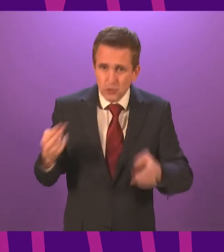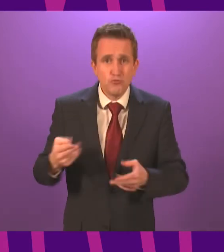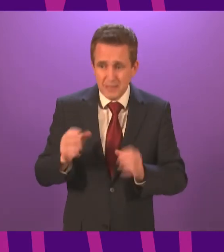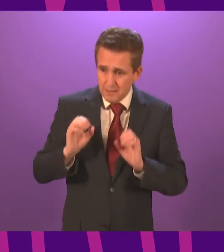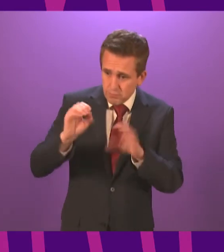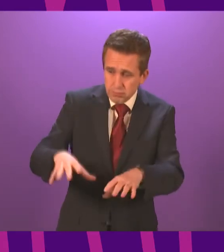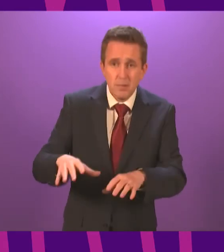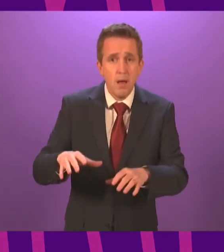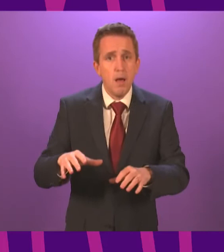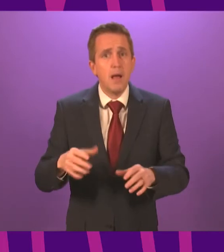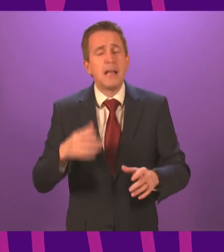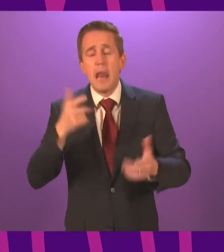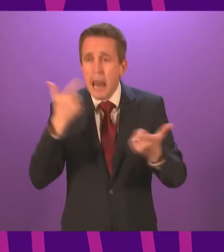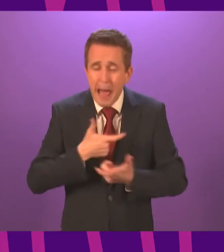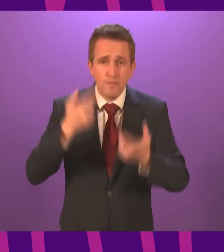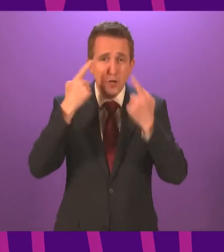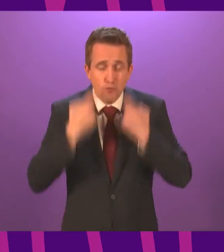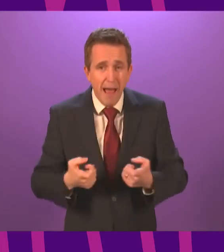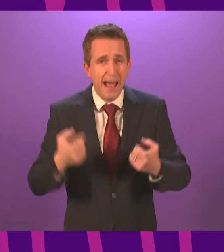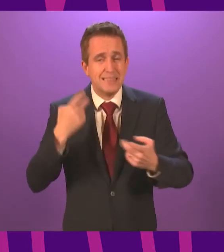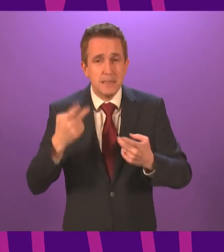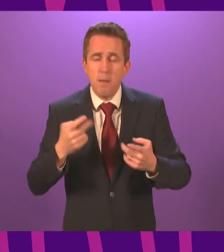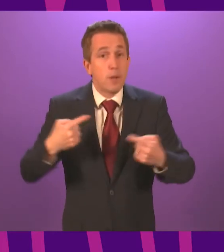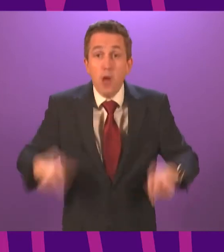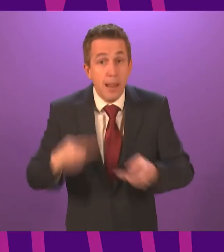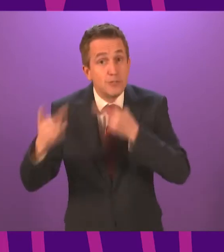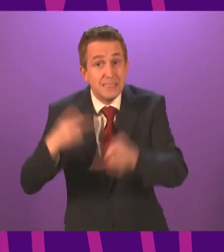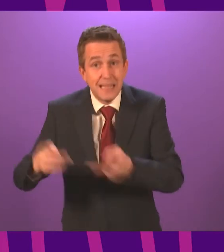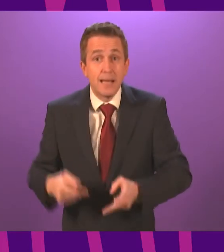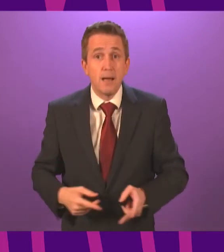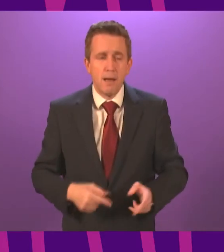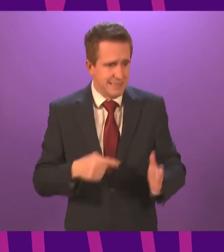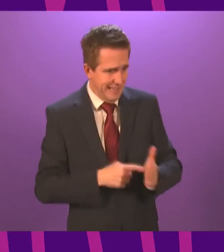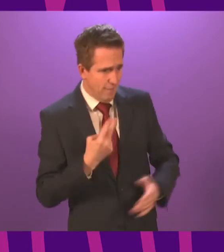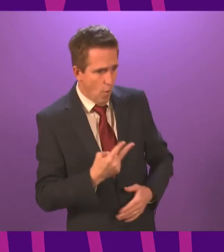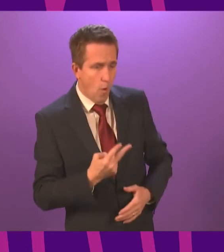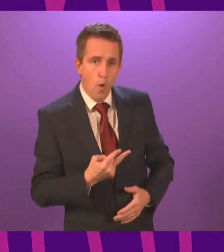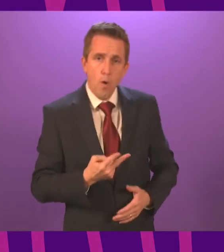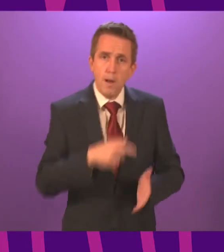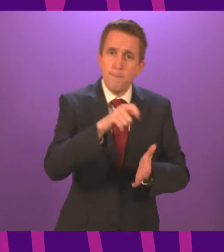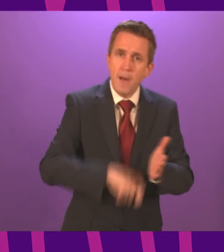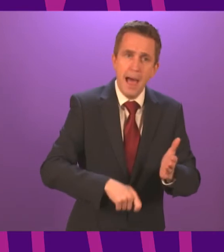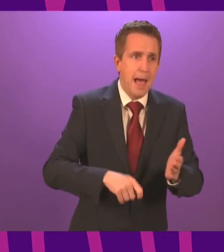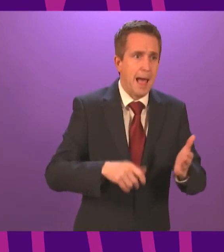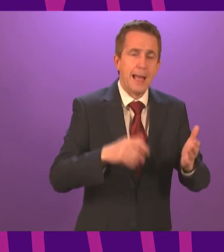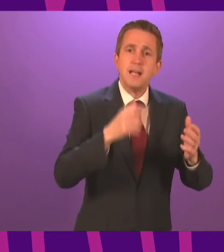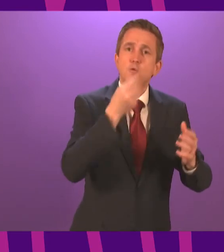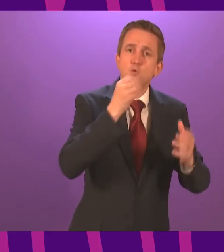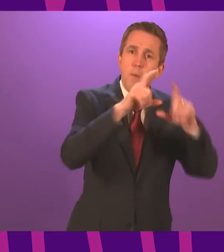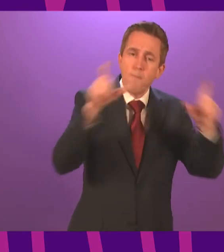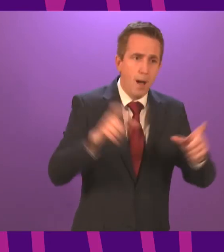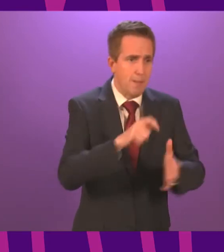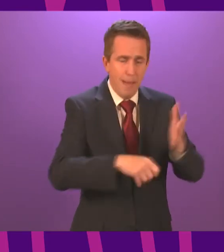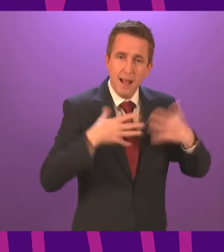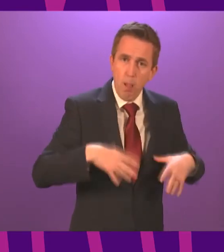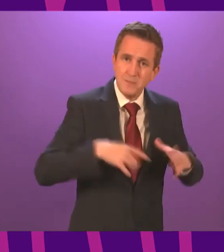but they're not allowed to sing. I want to ask why in Tier 4 you can buy clothes in a supermarket, but not in a clothes shop. Lots